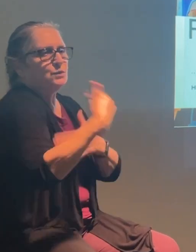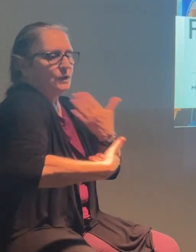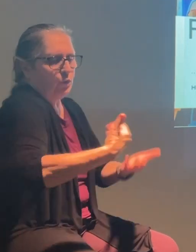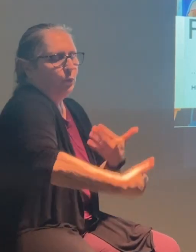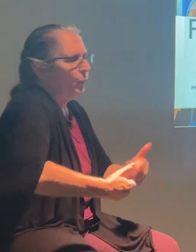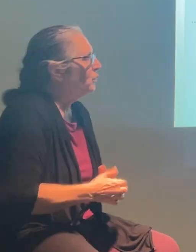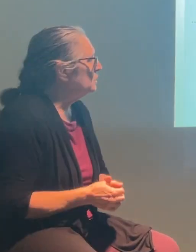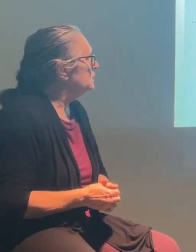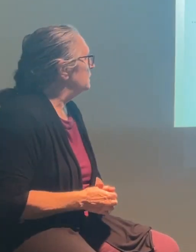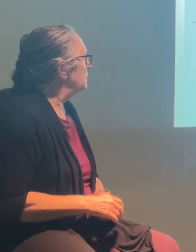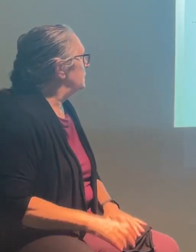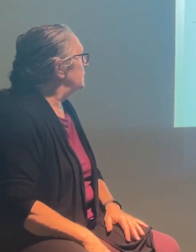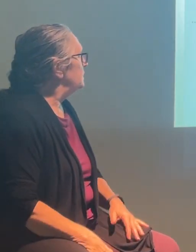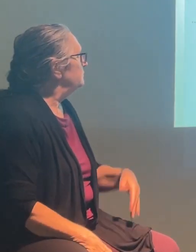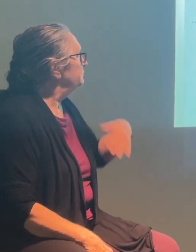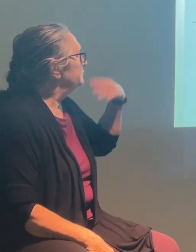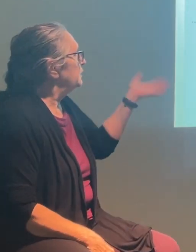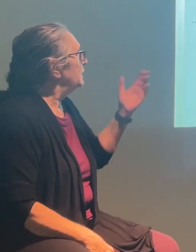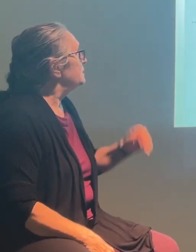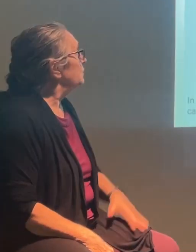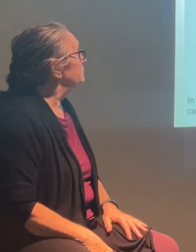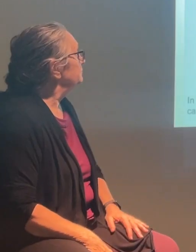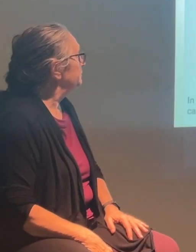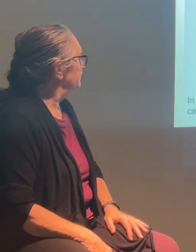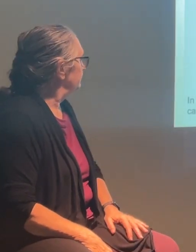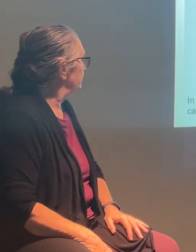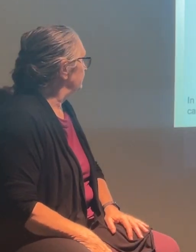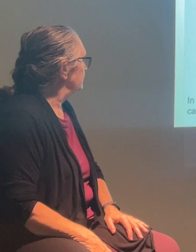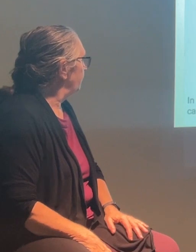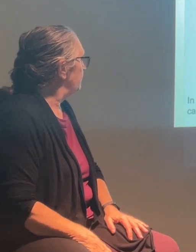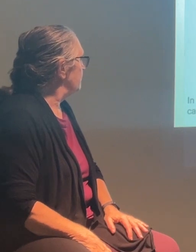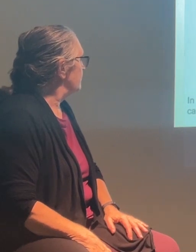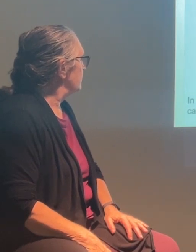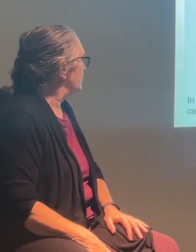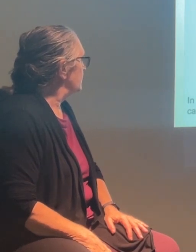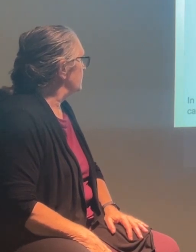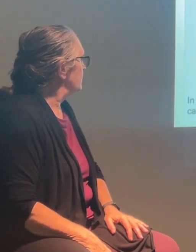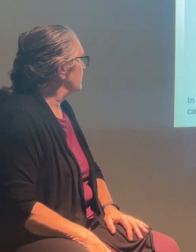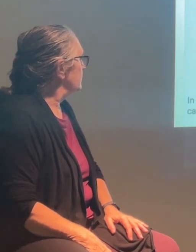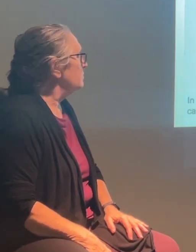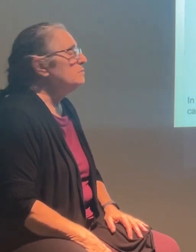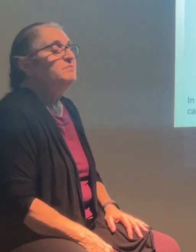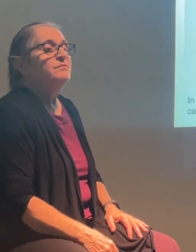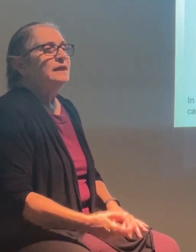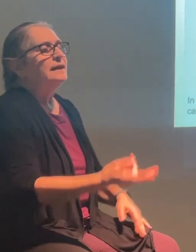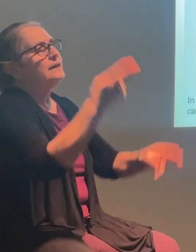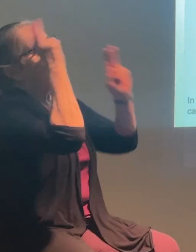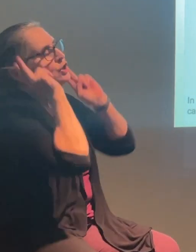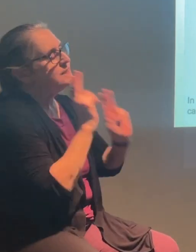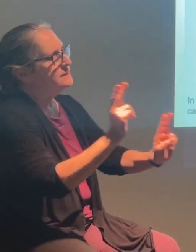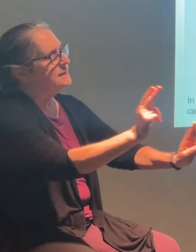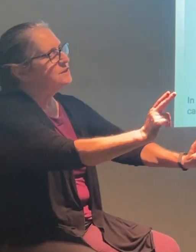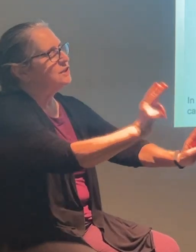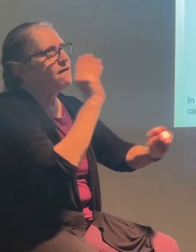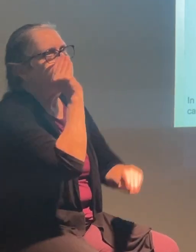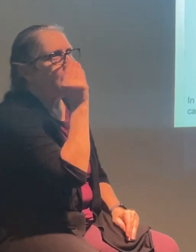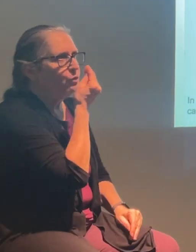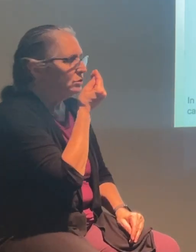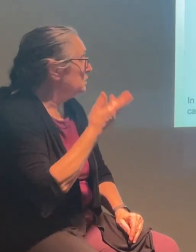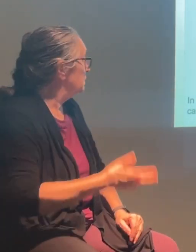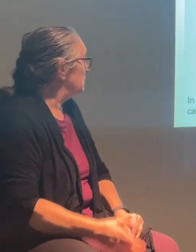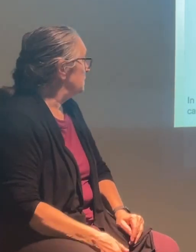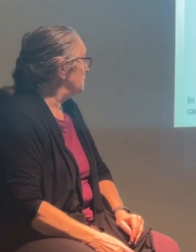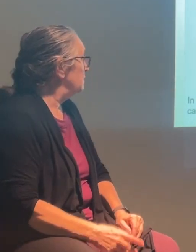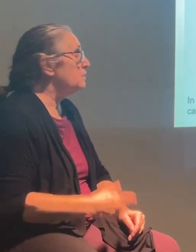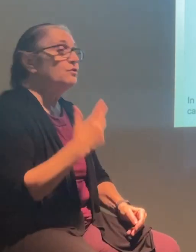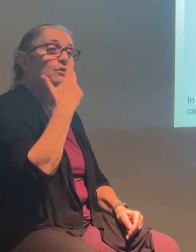So this is the title of the lecture. Here we go. So in Exaltation of Flowers